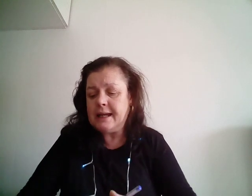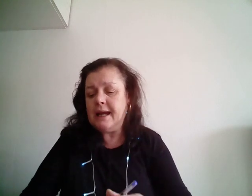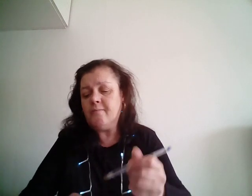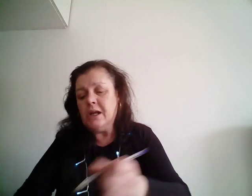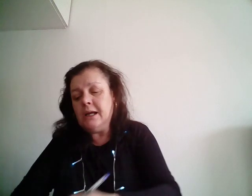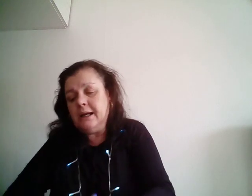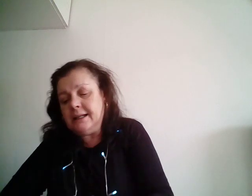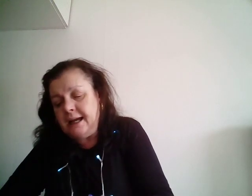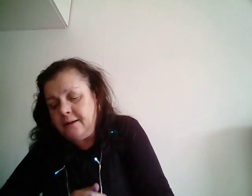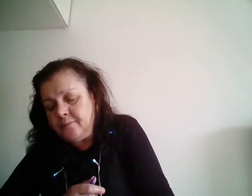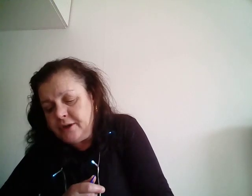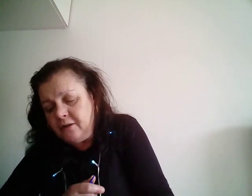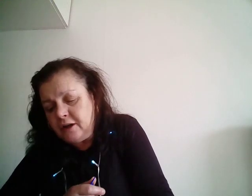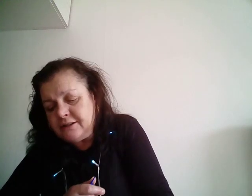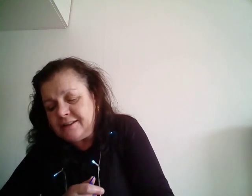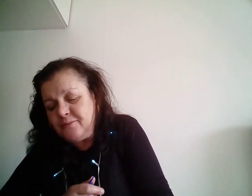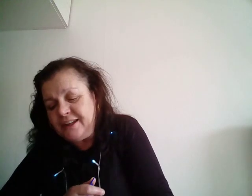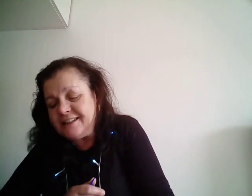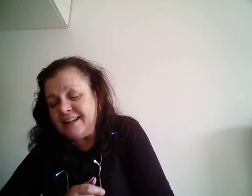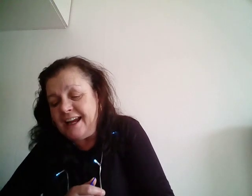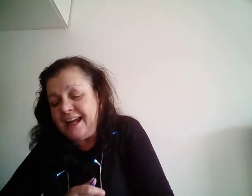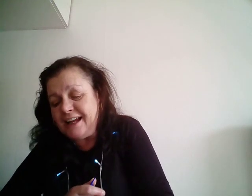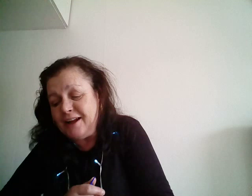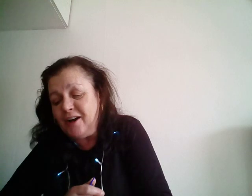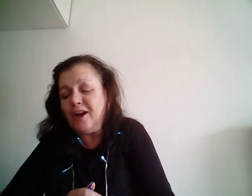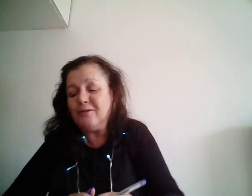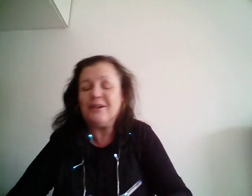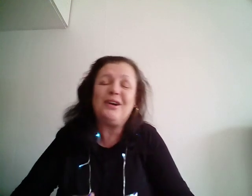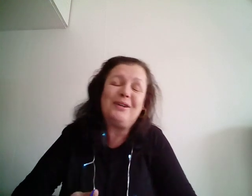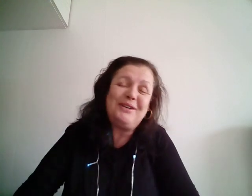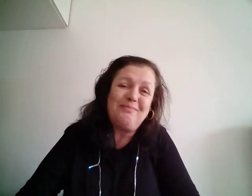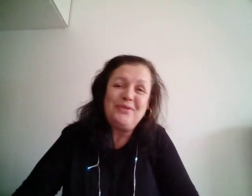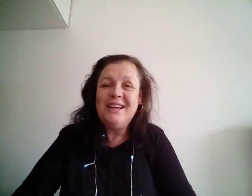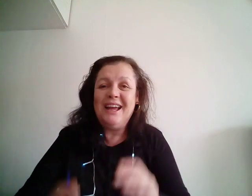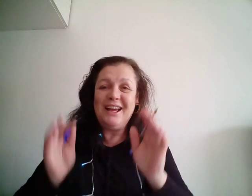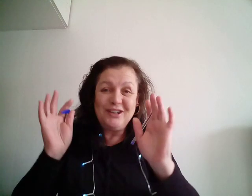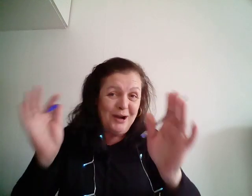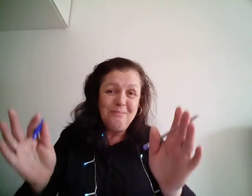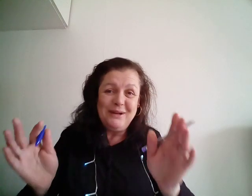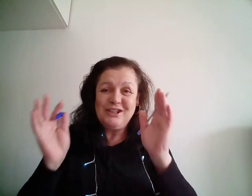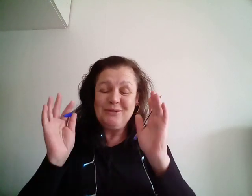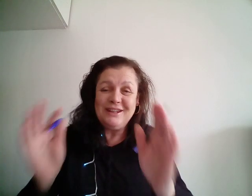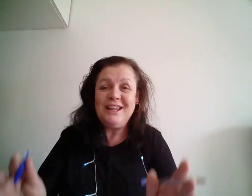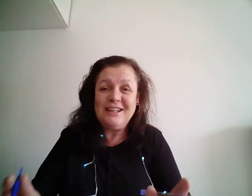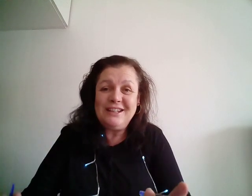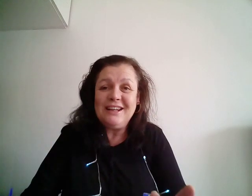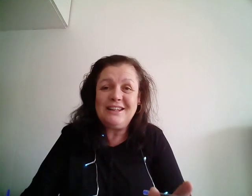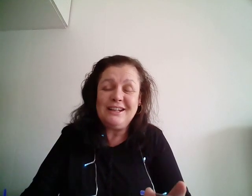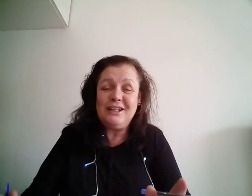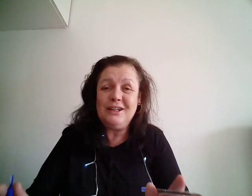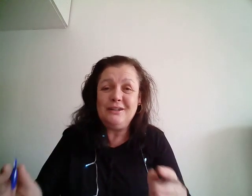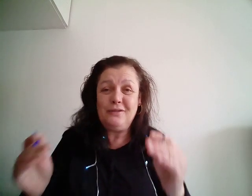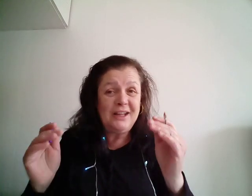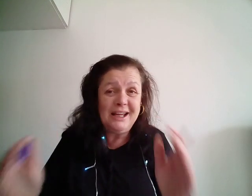Okay, now I've got something to say here. Now, I know, I mean, and God bless you, and thank you for